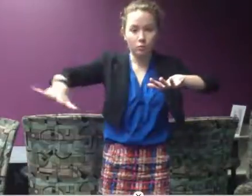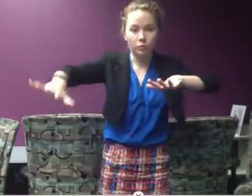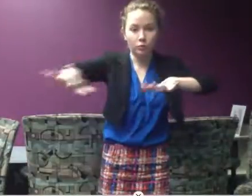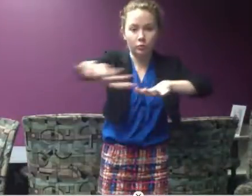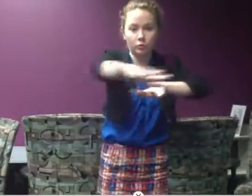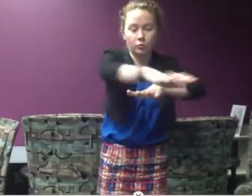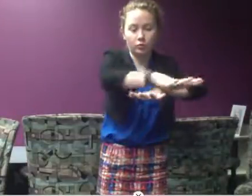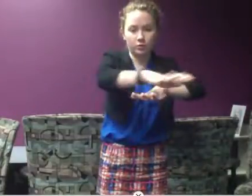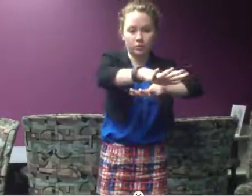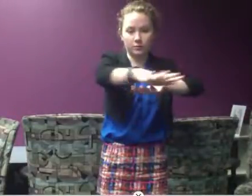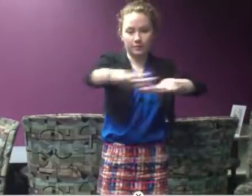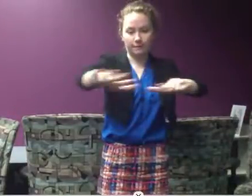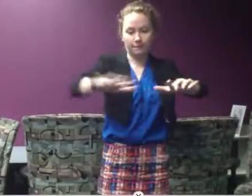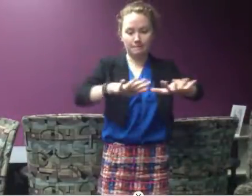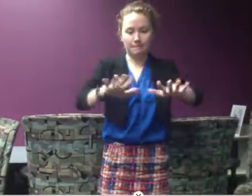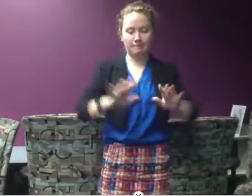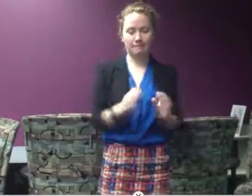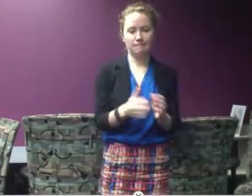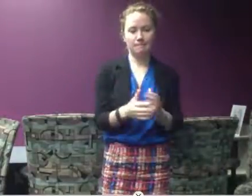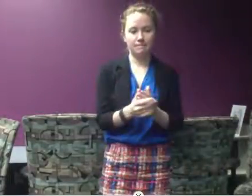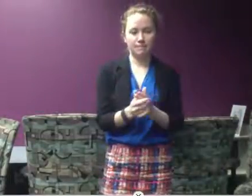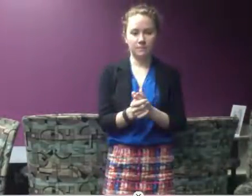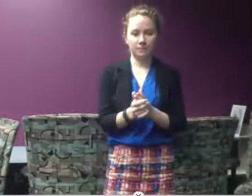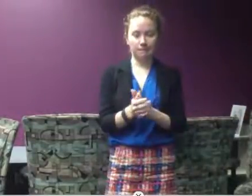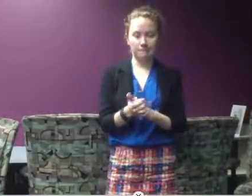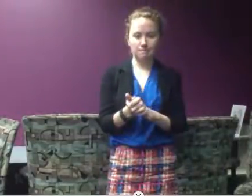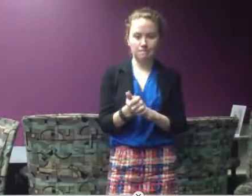the important part of that is space.